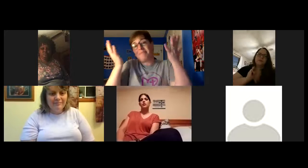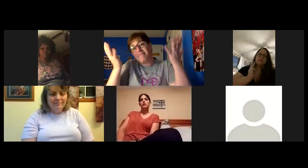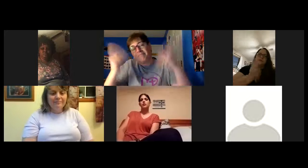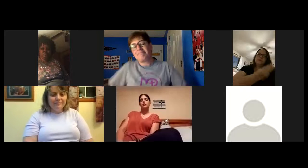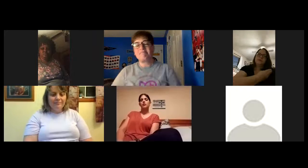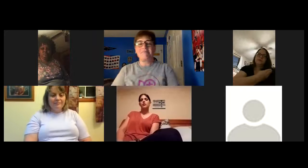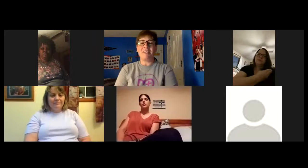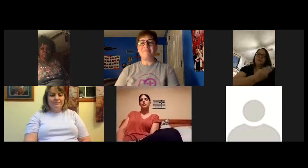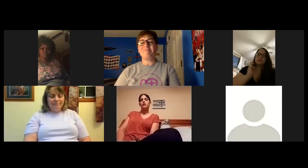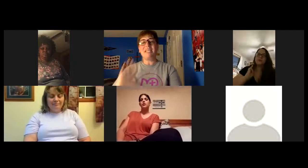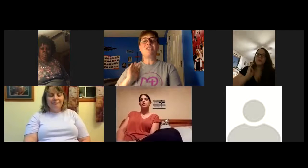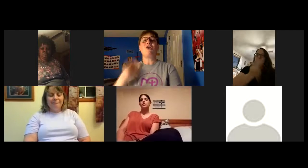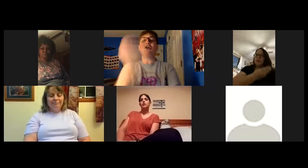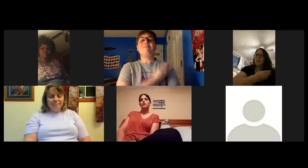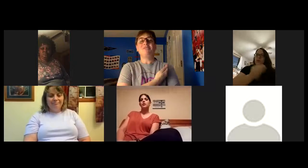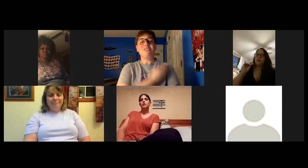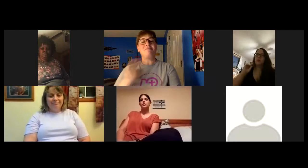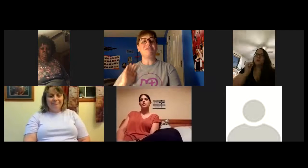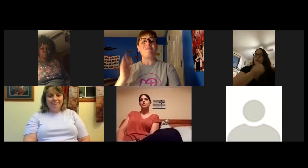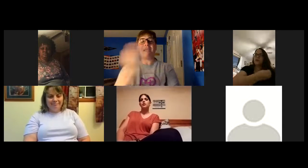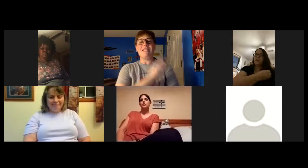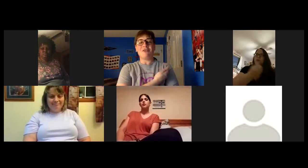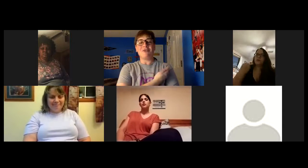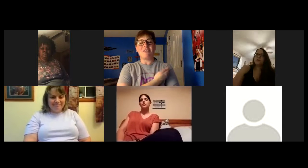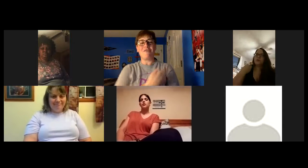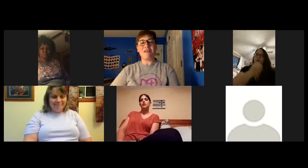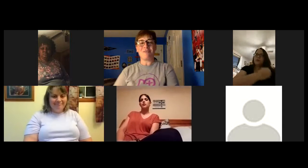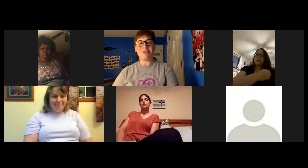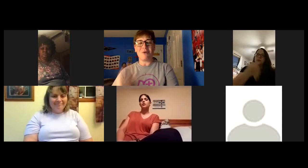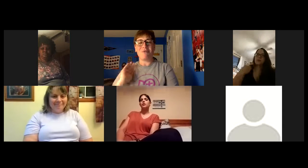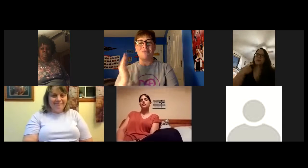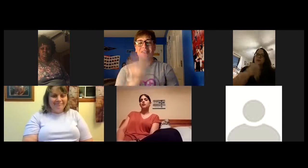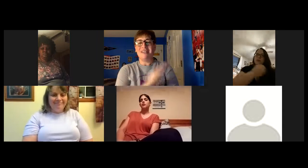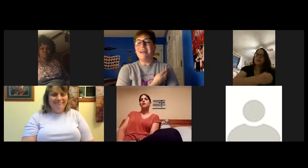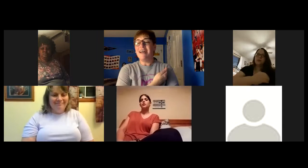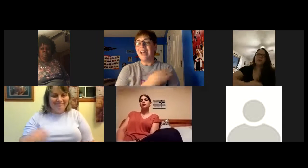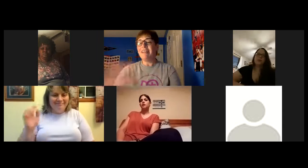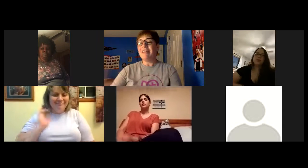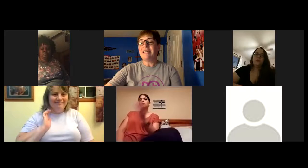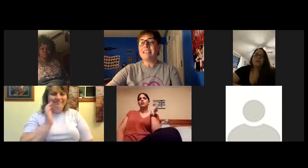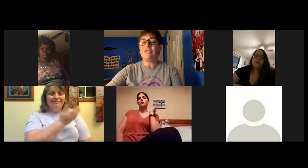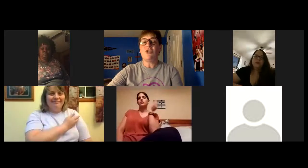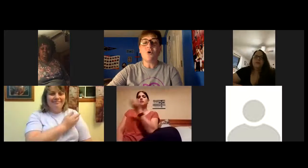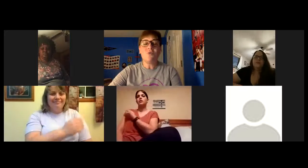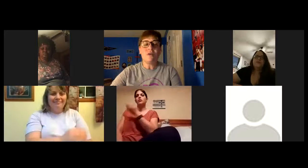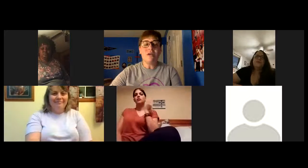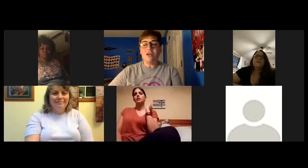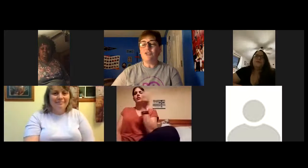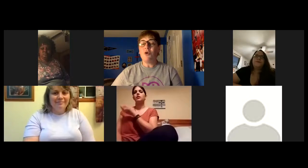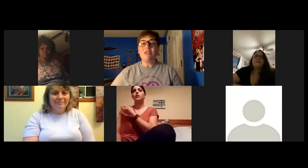So, it's all good. Just make it easy on yourself. Yep, just go with one. And like I said,